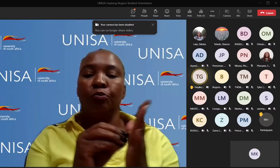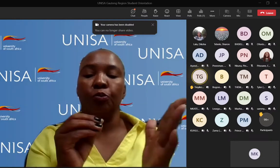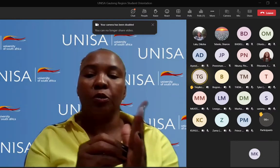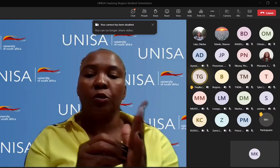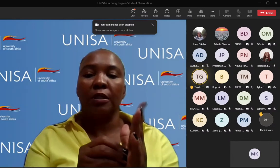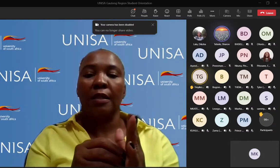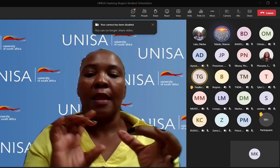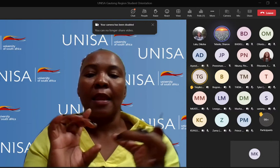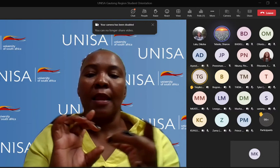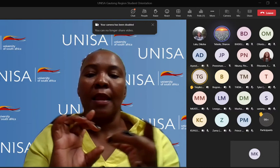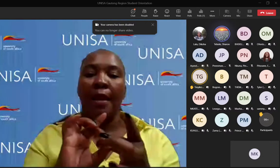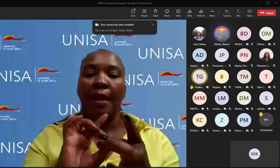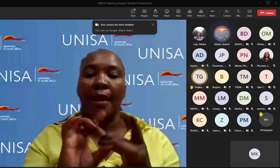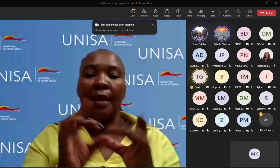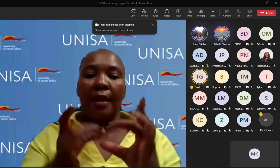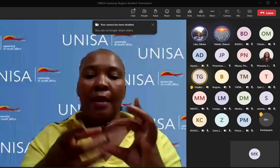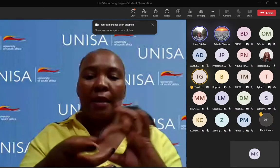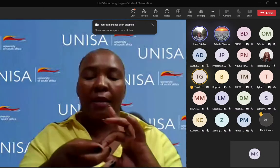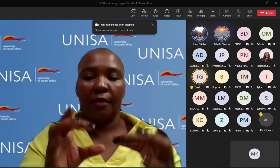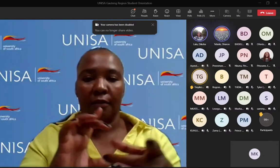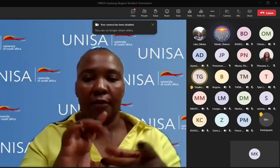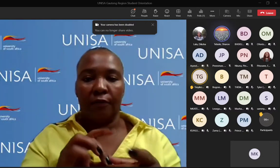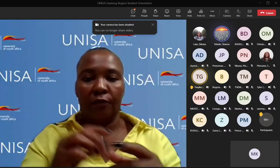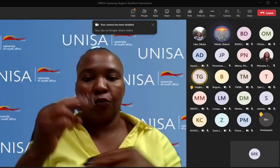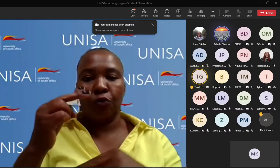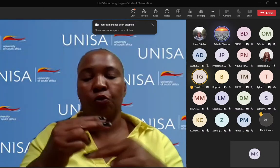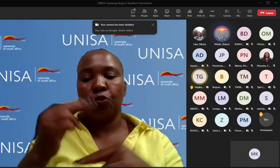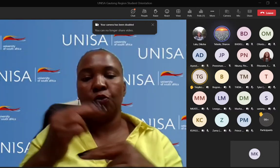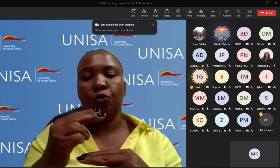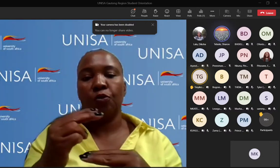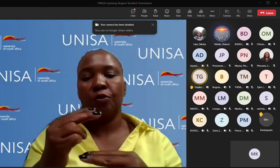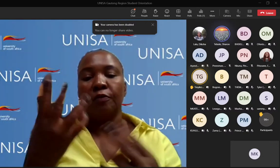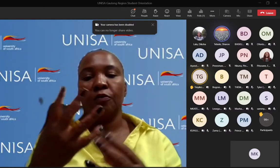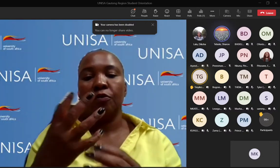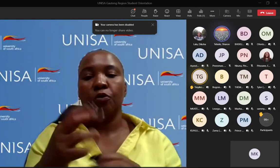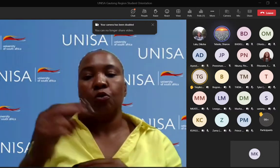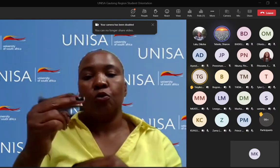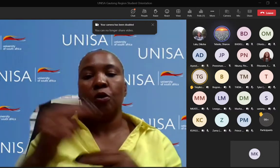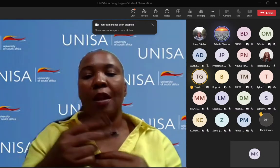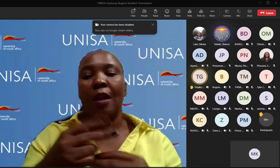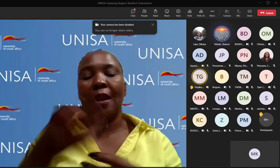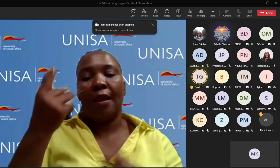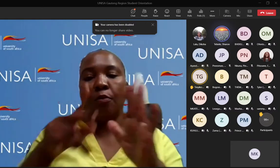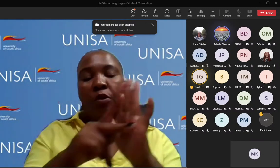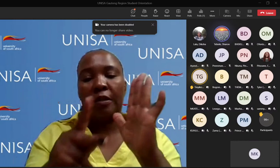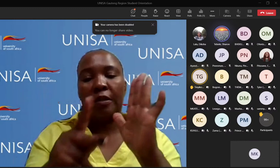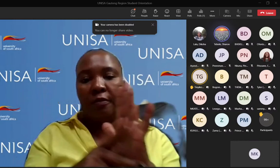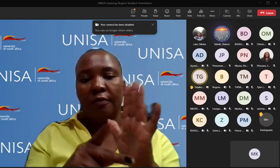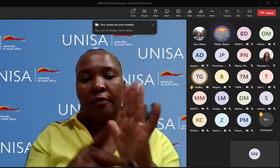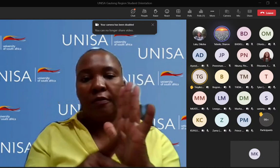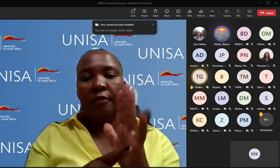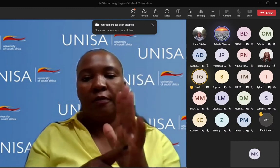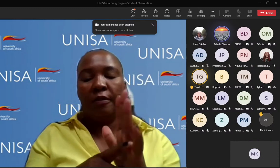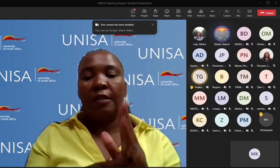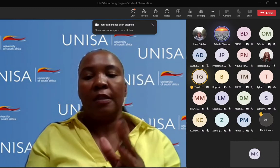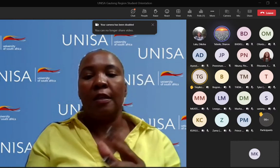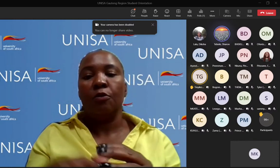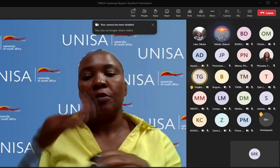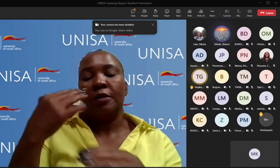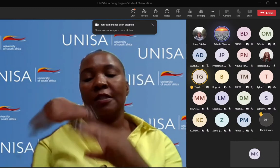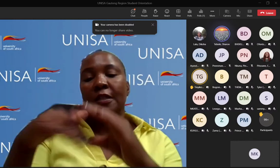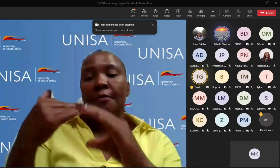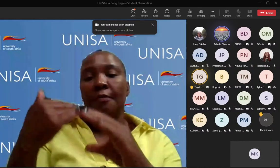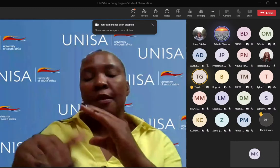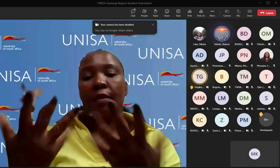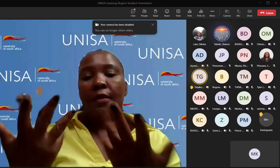that's where you can get the contact details for all shared learning programs and then you get raised by sending them an email I don't know